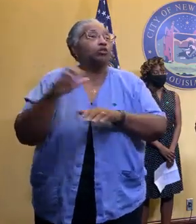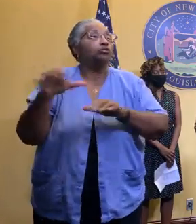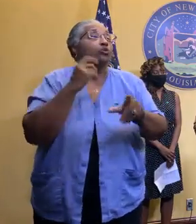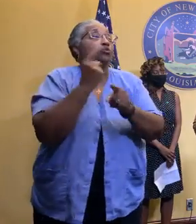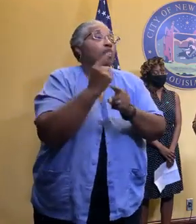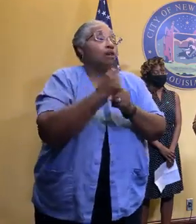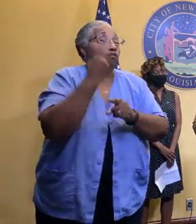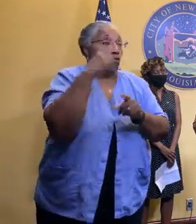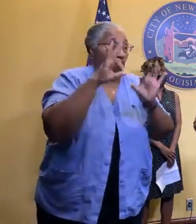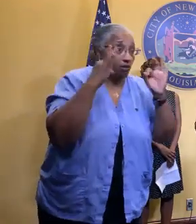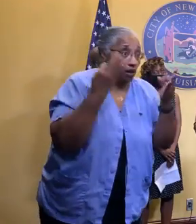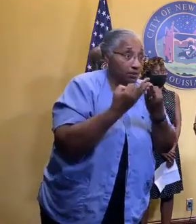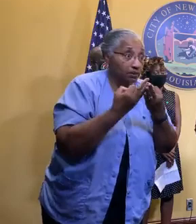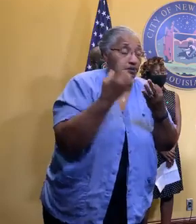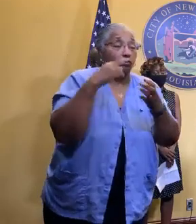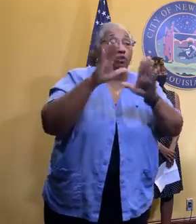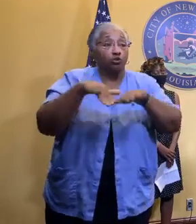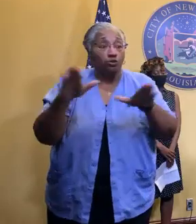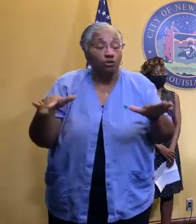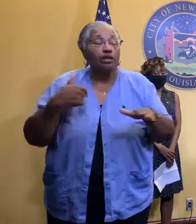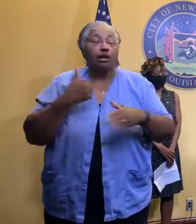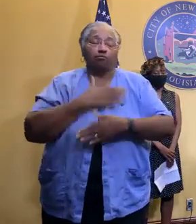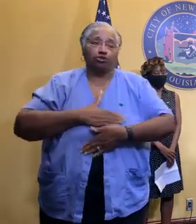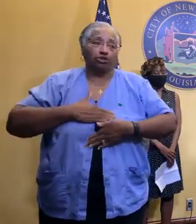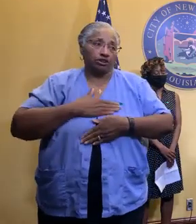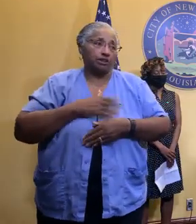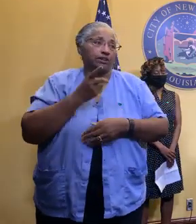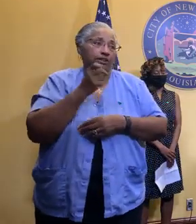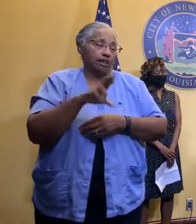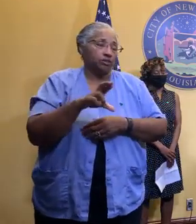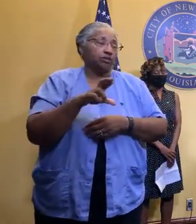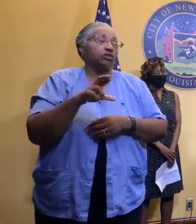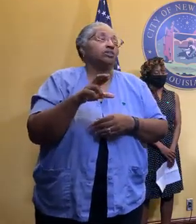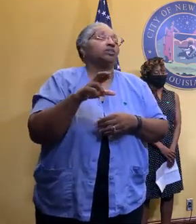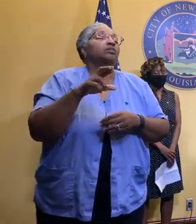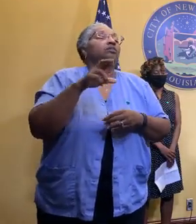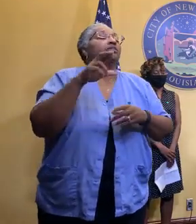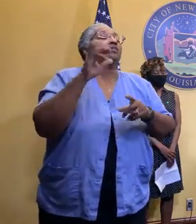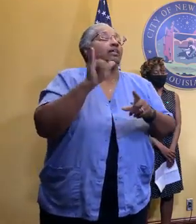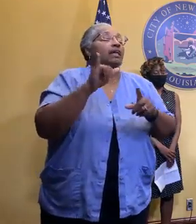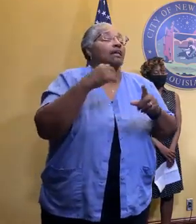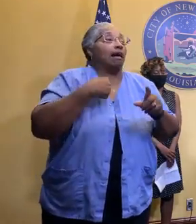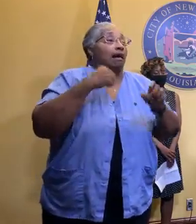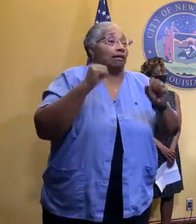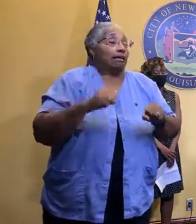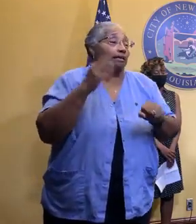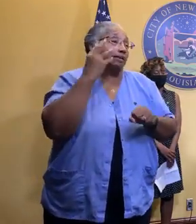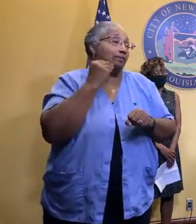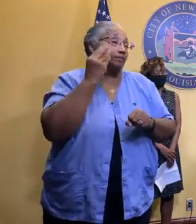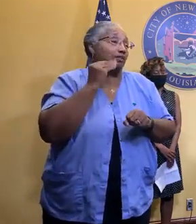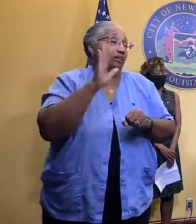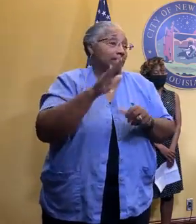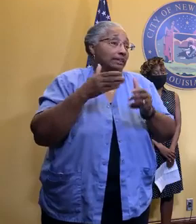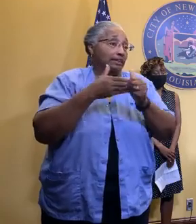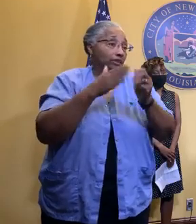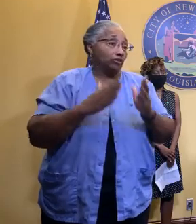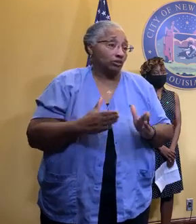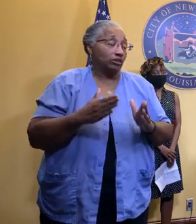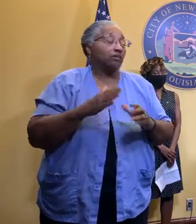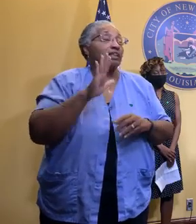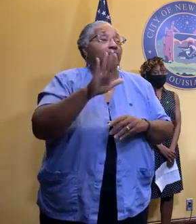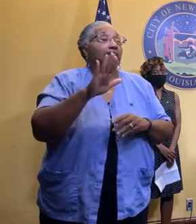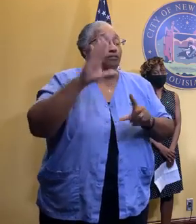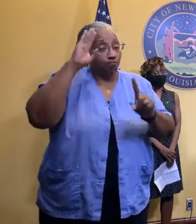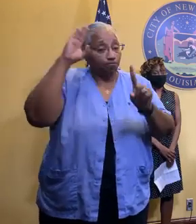and for our children. And I just appreciate him in his capacity that I've been able to experience his leadership and his